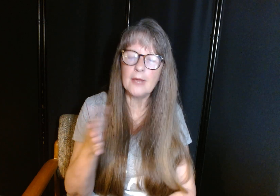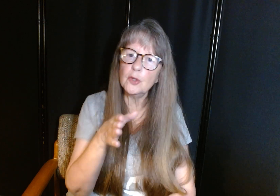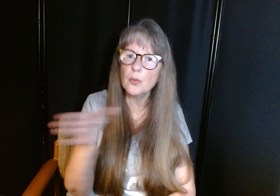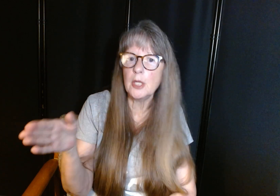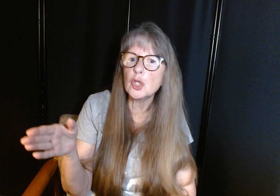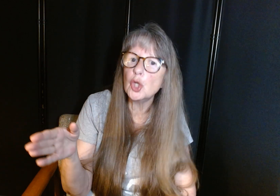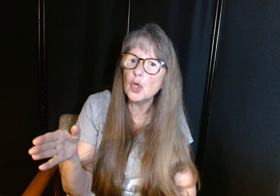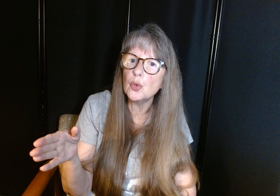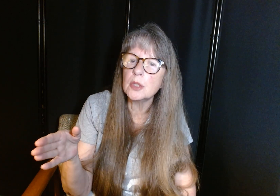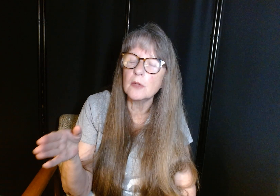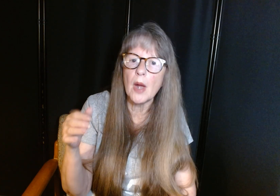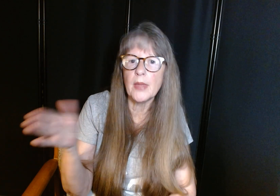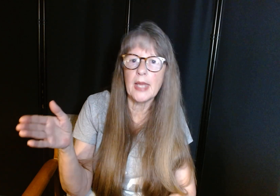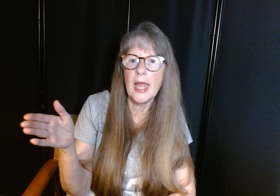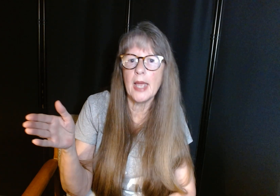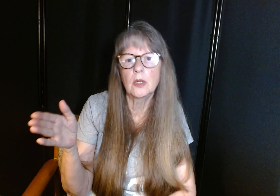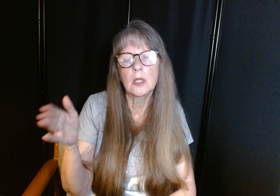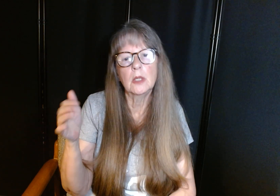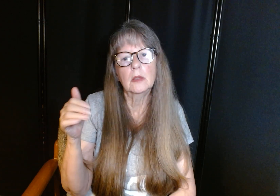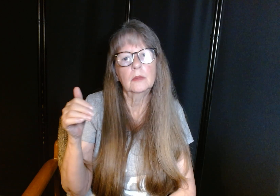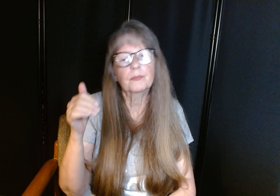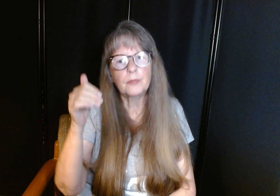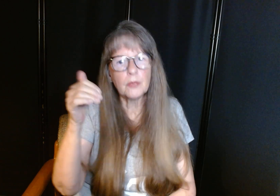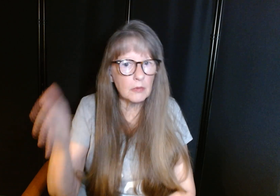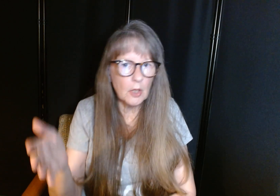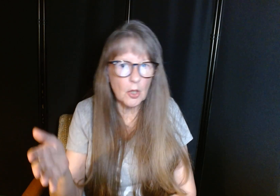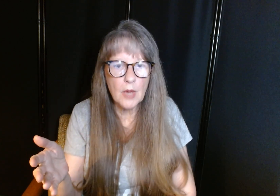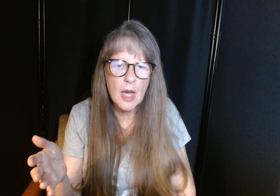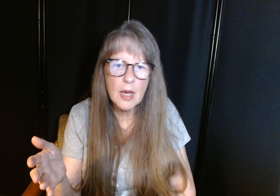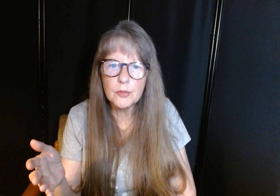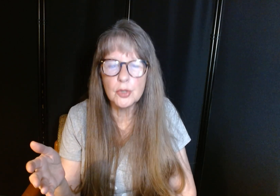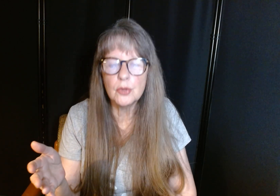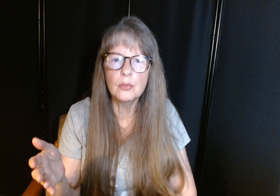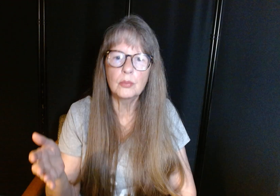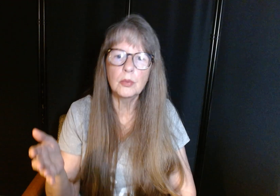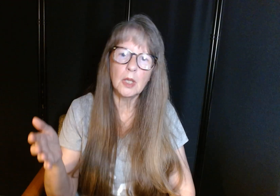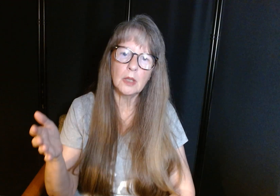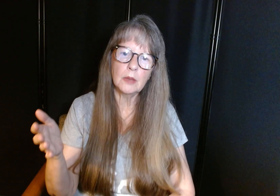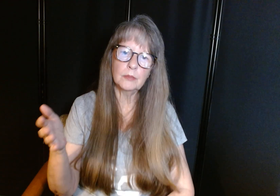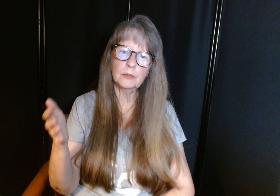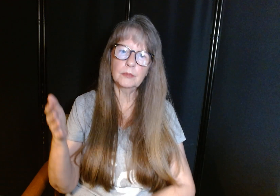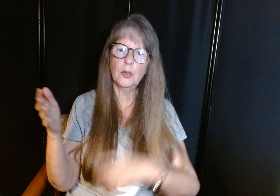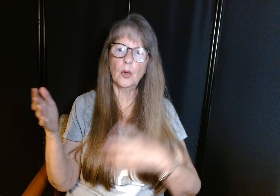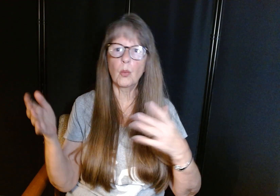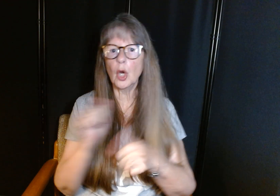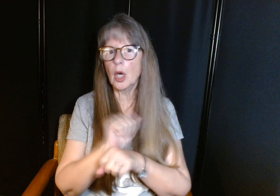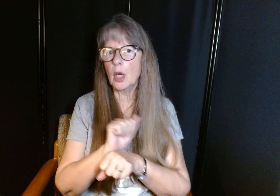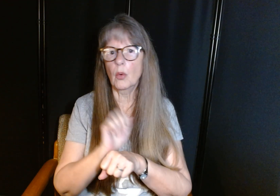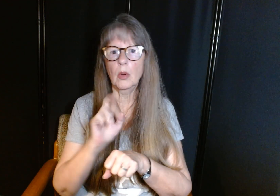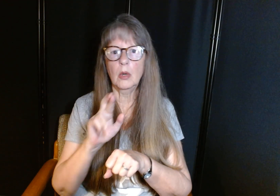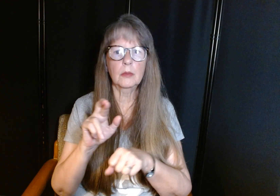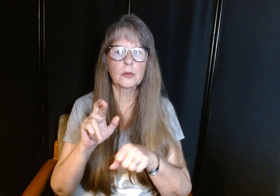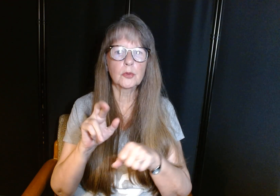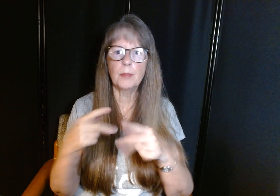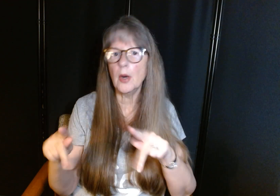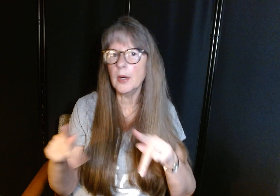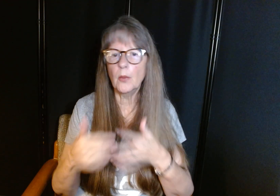you an excuse of why they can't, come to work or to a party or whatever,